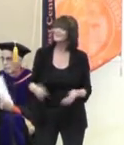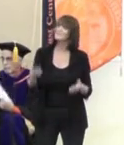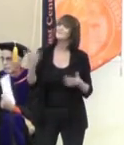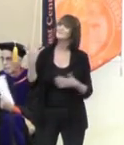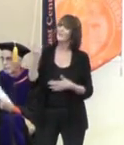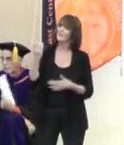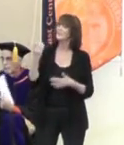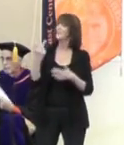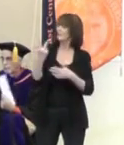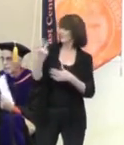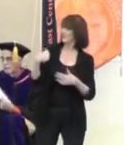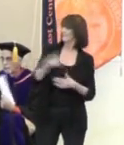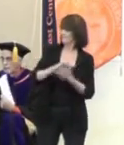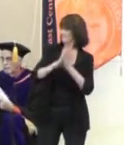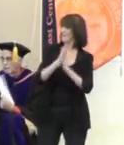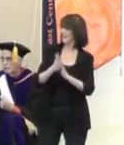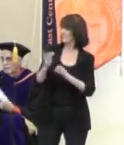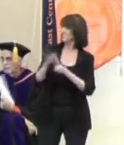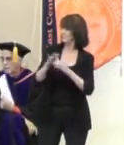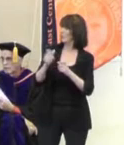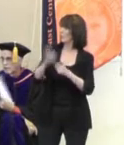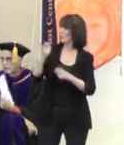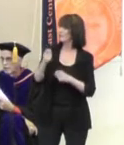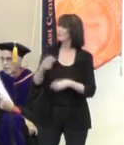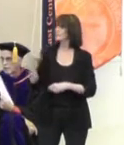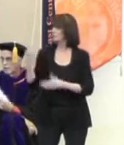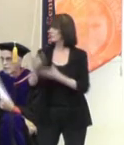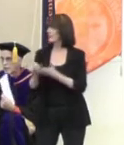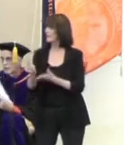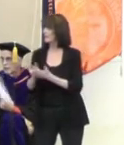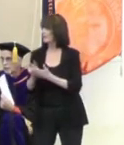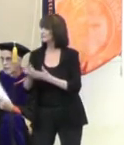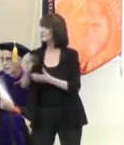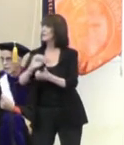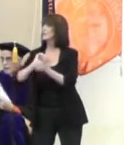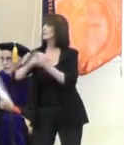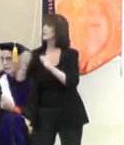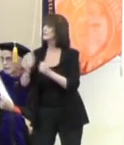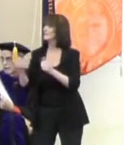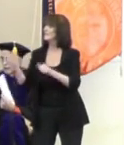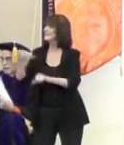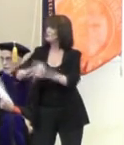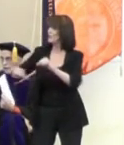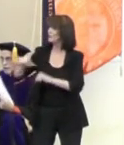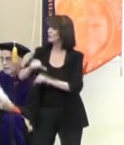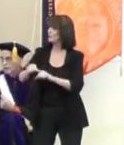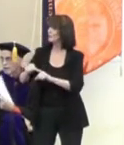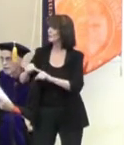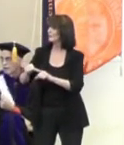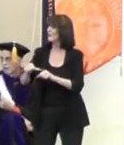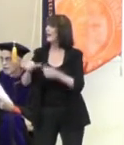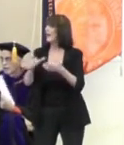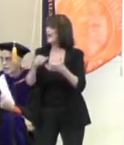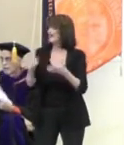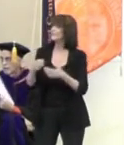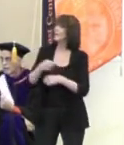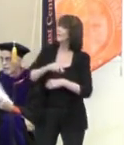five of us, three of us got elected, and the two that lost ran against each other, and a third person won.